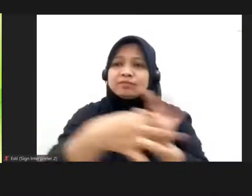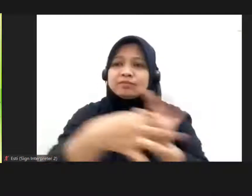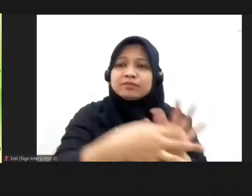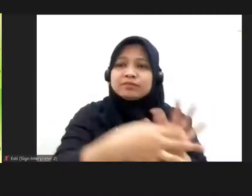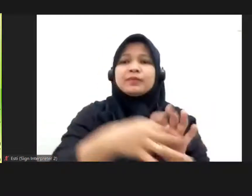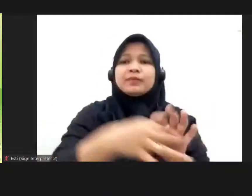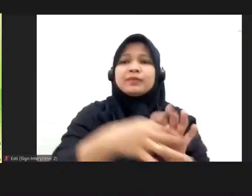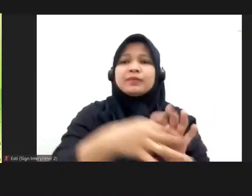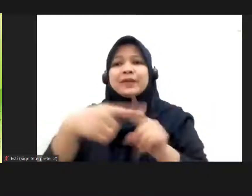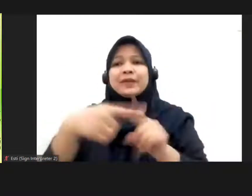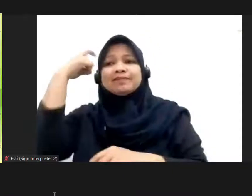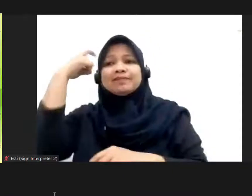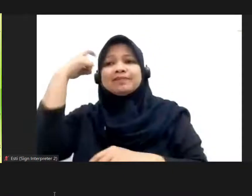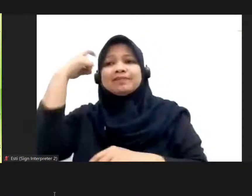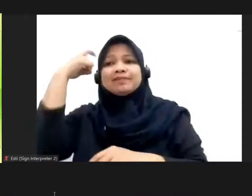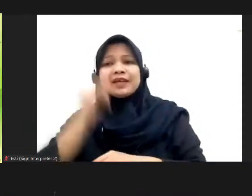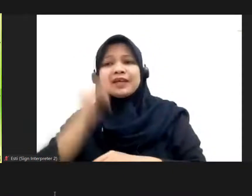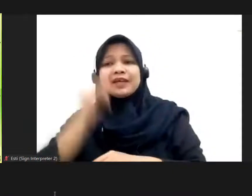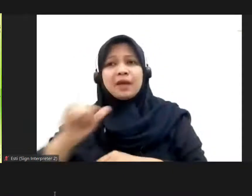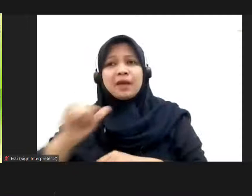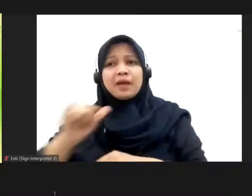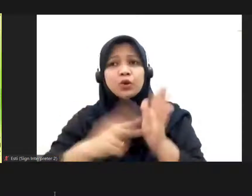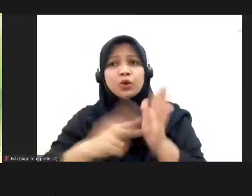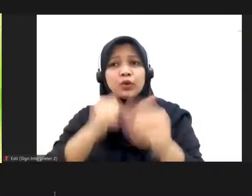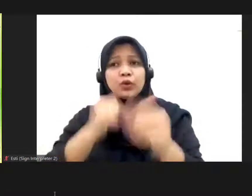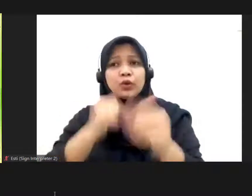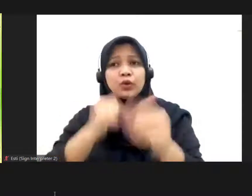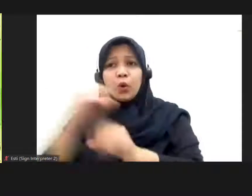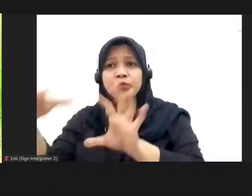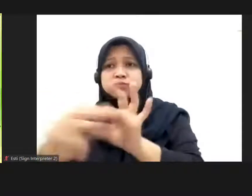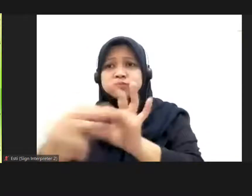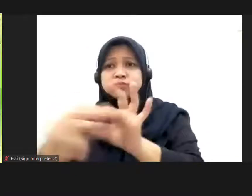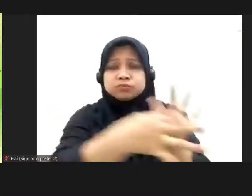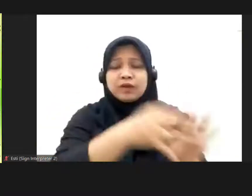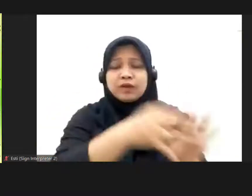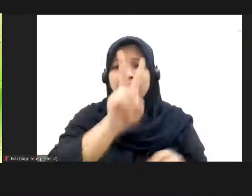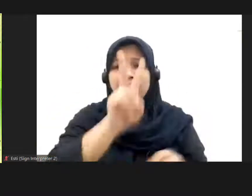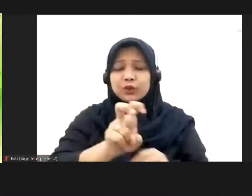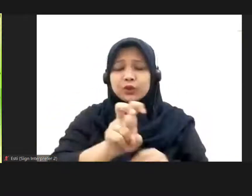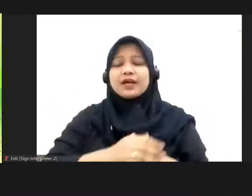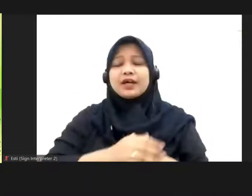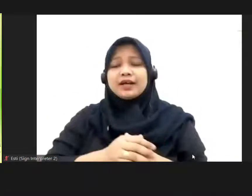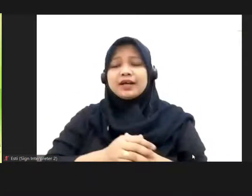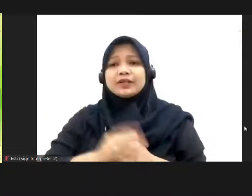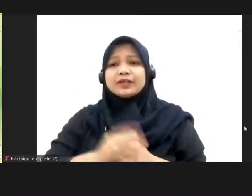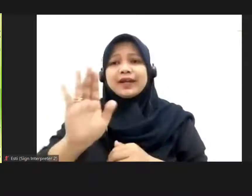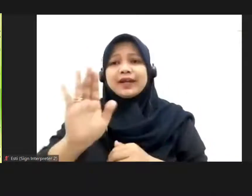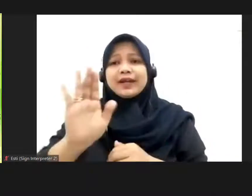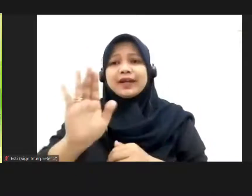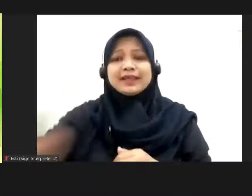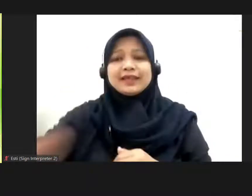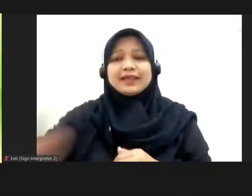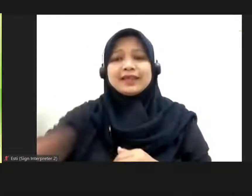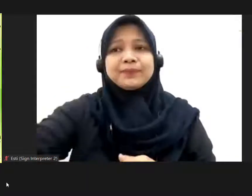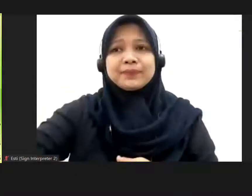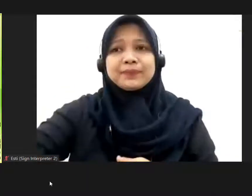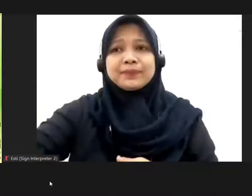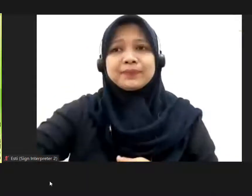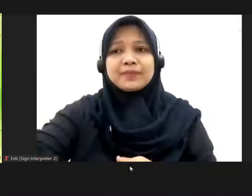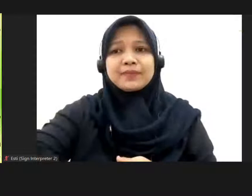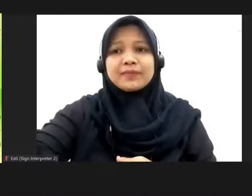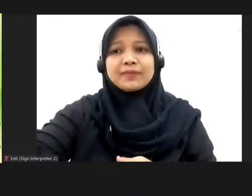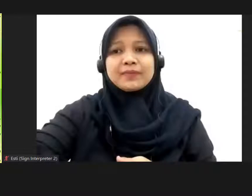NGOs and through network, it can be an alternative and inspiring for the dealing with the global problem